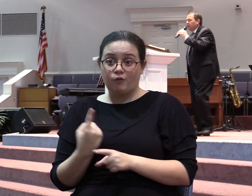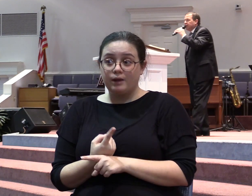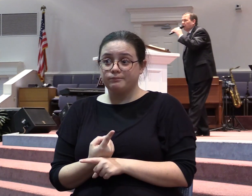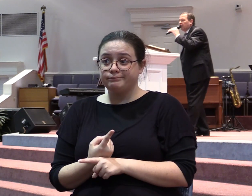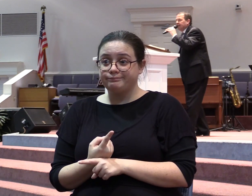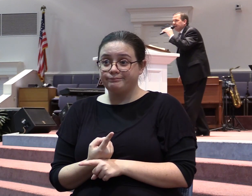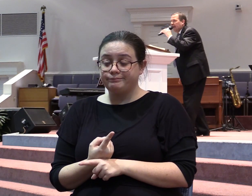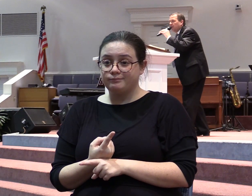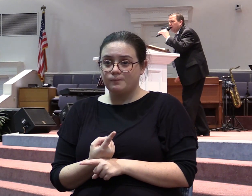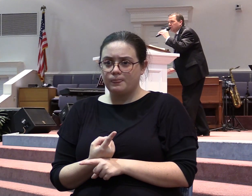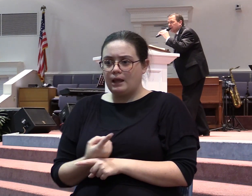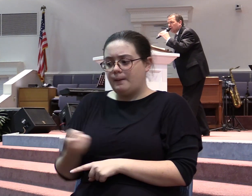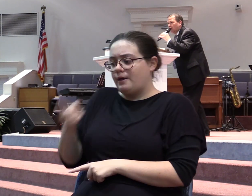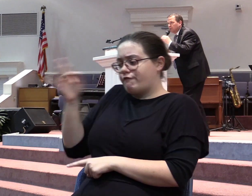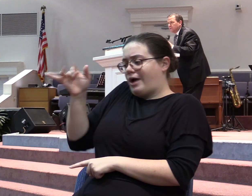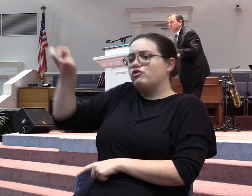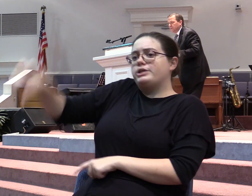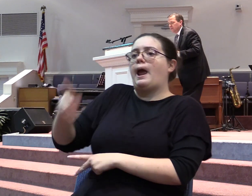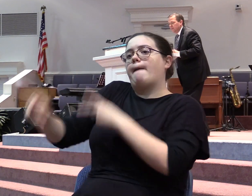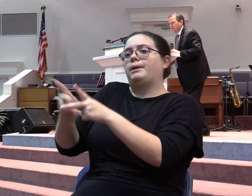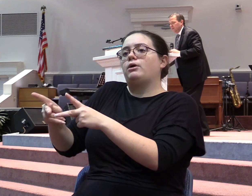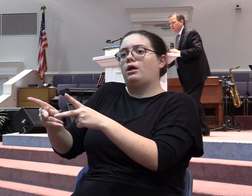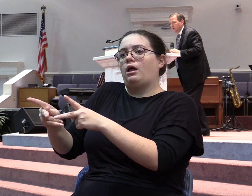And it would eternally damn those that are lost.